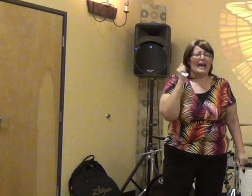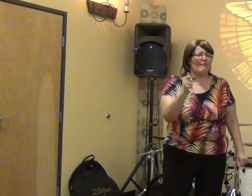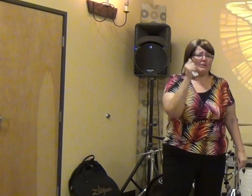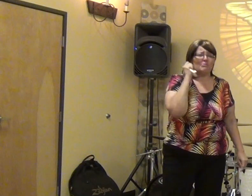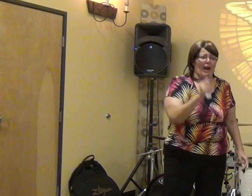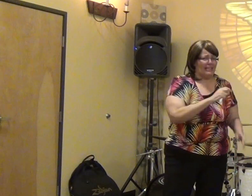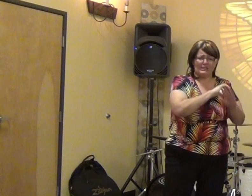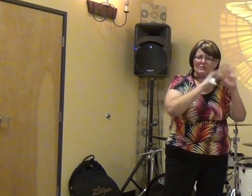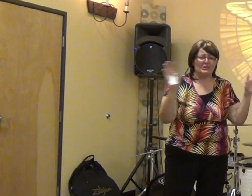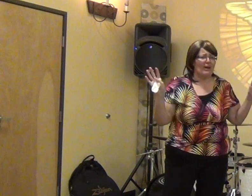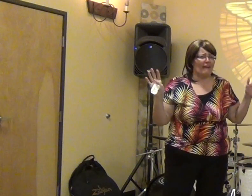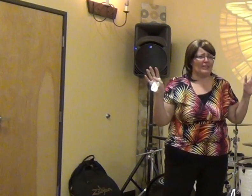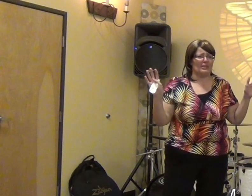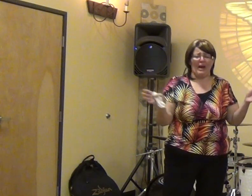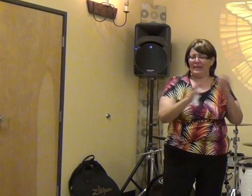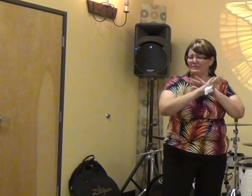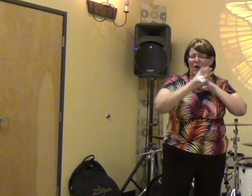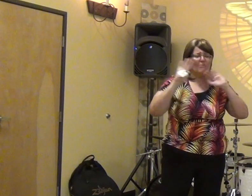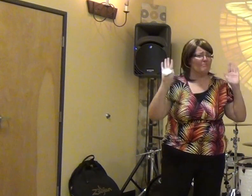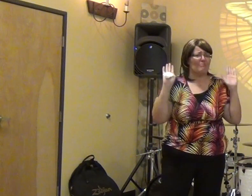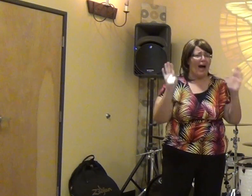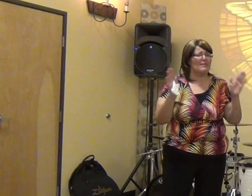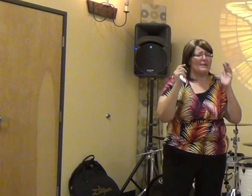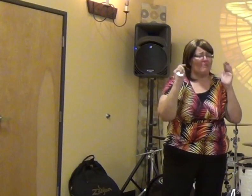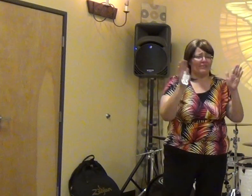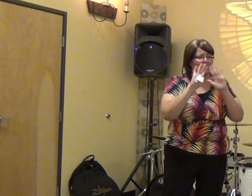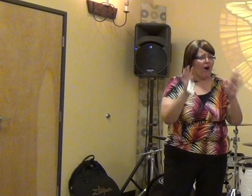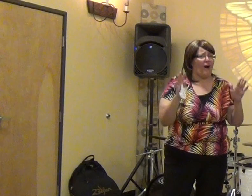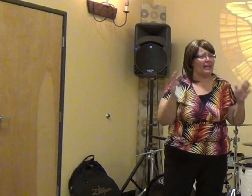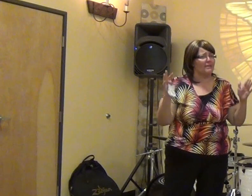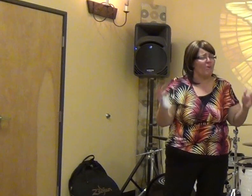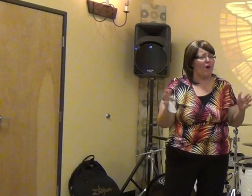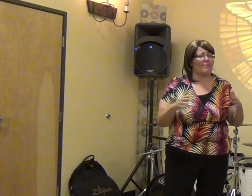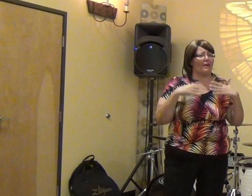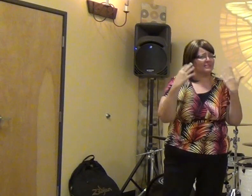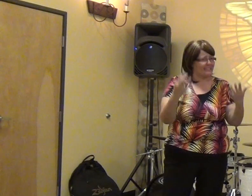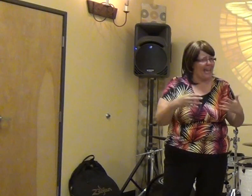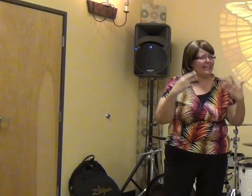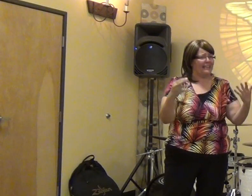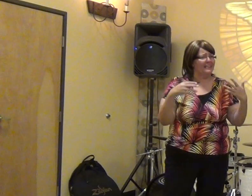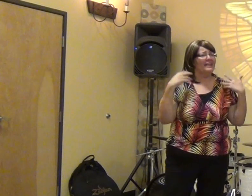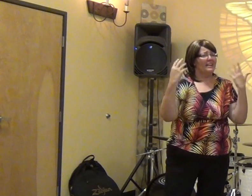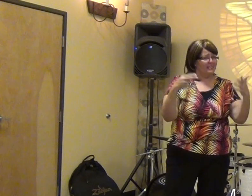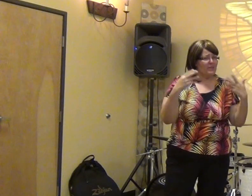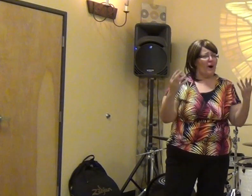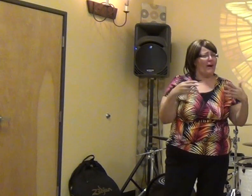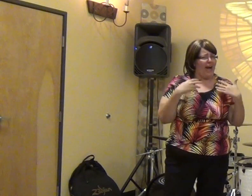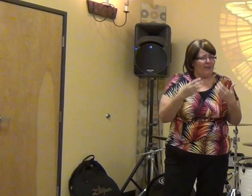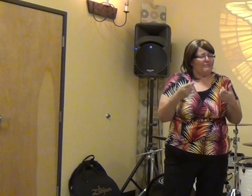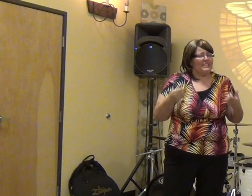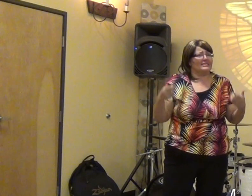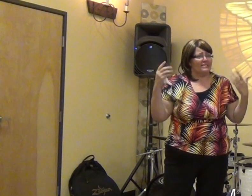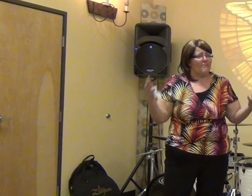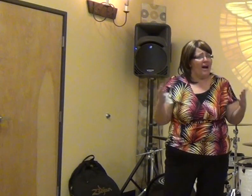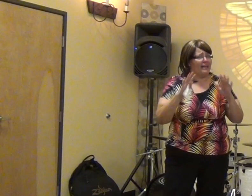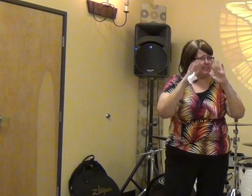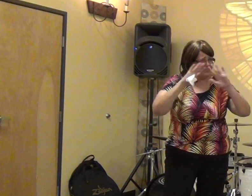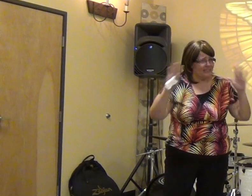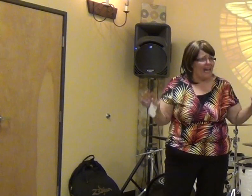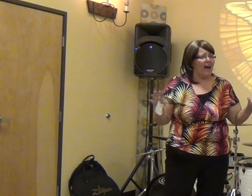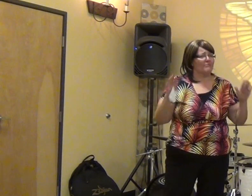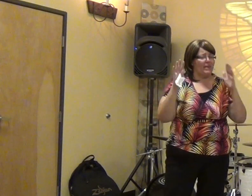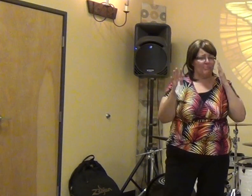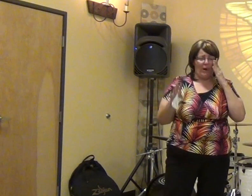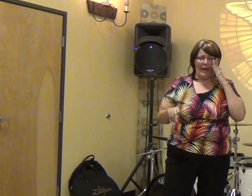You just have to pray. That's just what you have to do. And then don't bother me about the car anymore. But I was saying it, you know, out of just, come on,